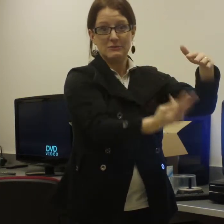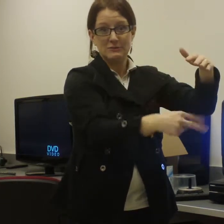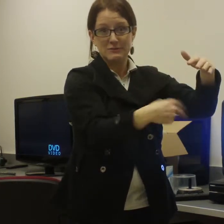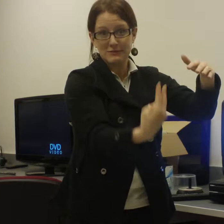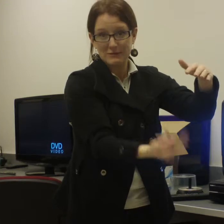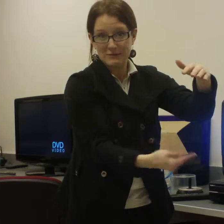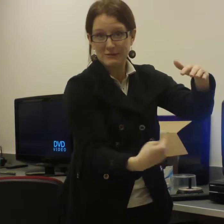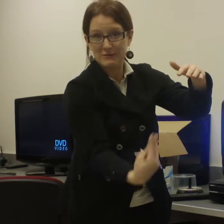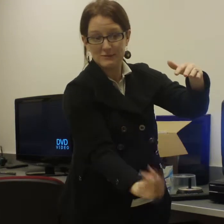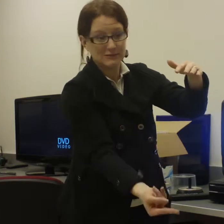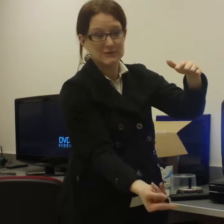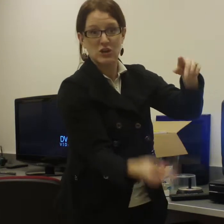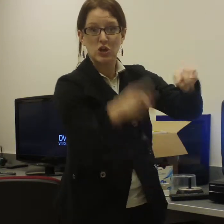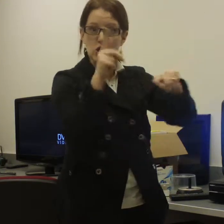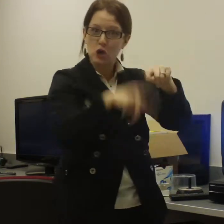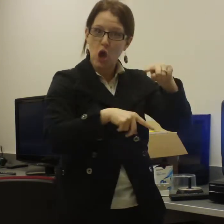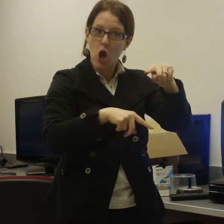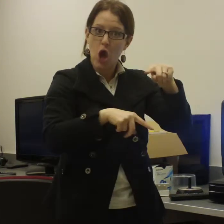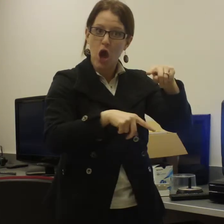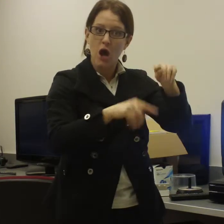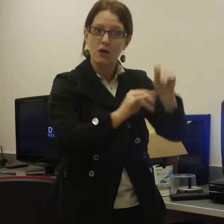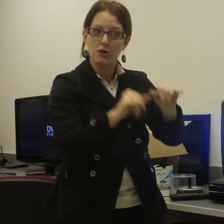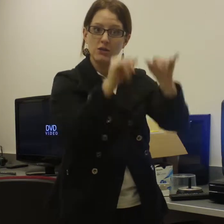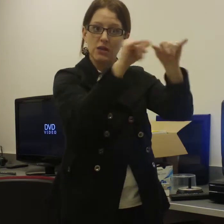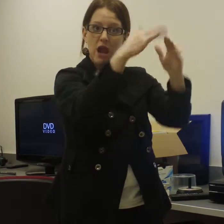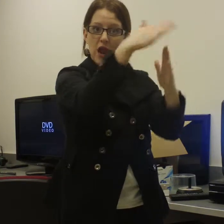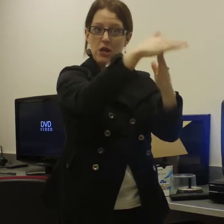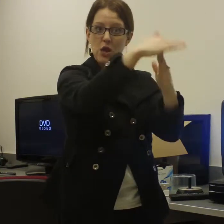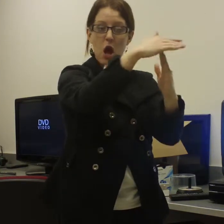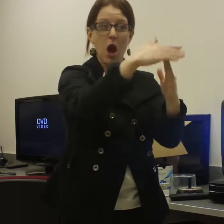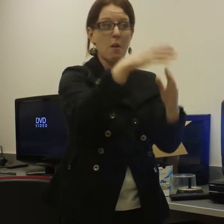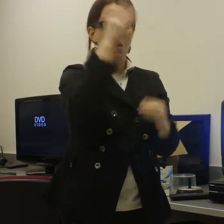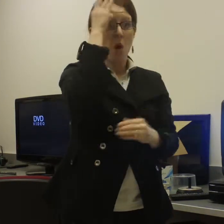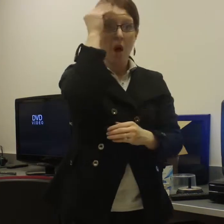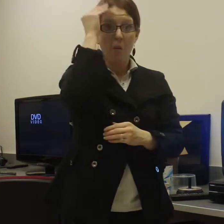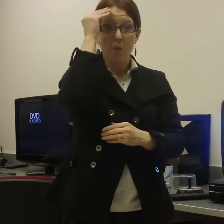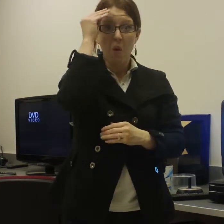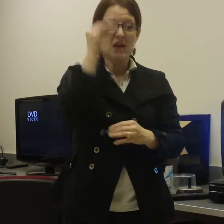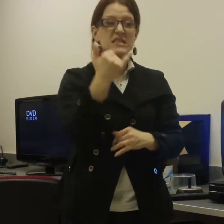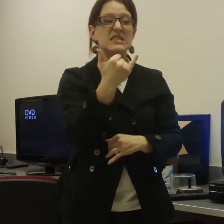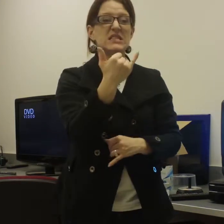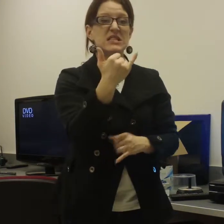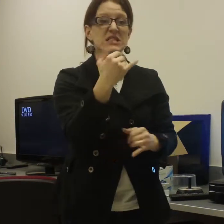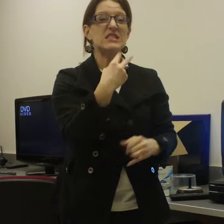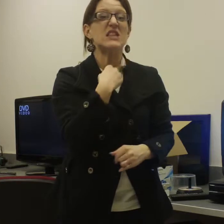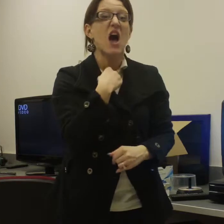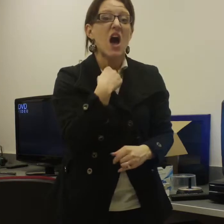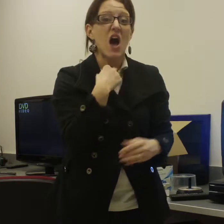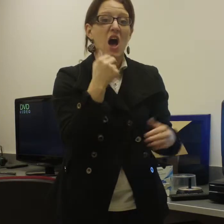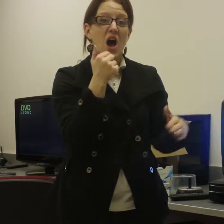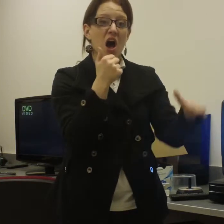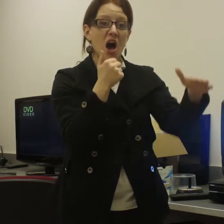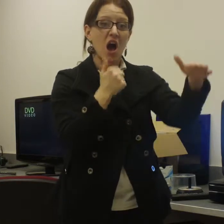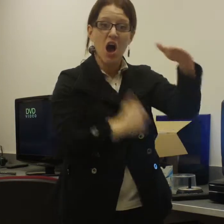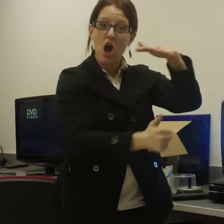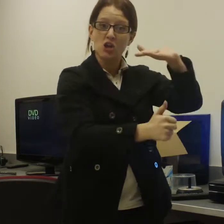get there. So that boy had been trapped underneath the ice for 20 minutes. Now, how long do people hold their